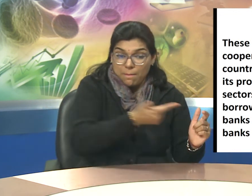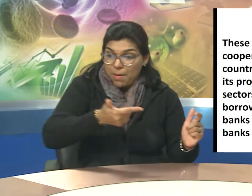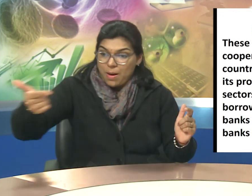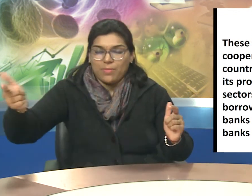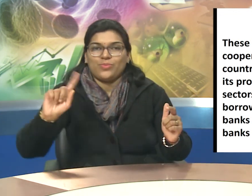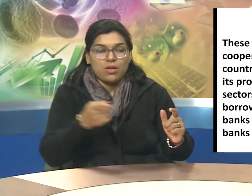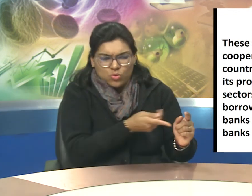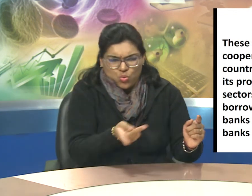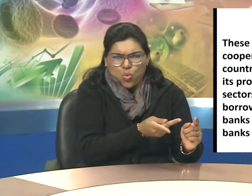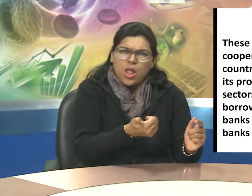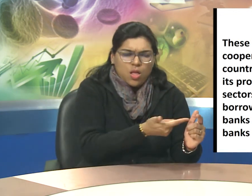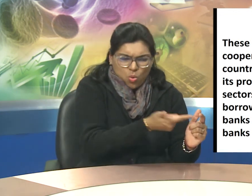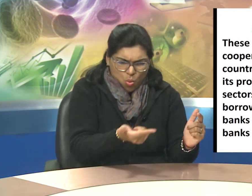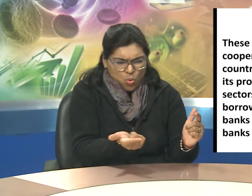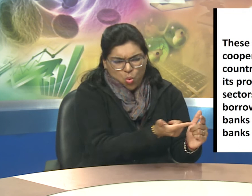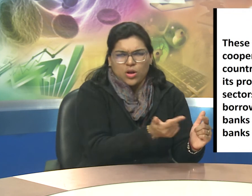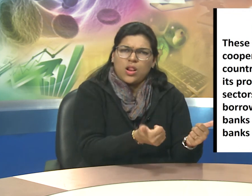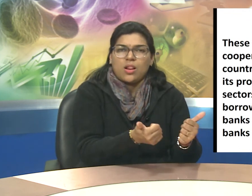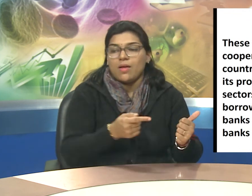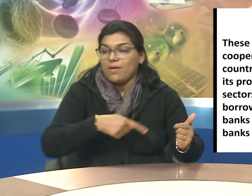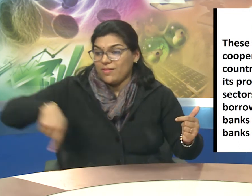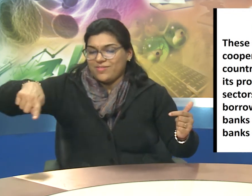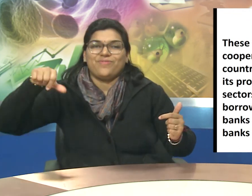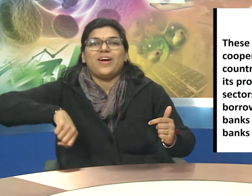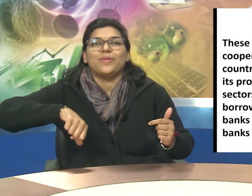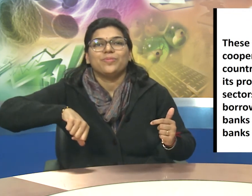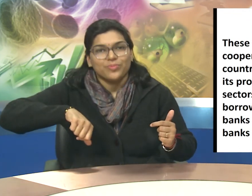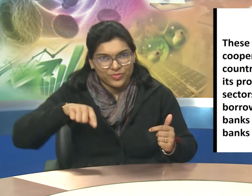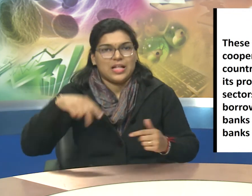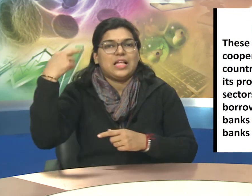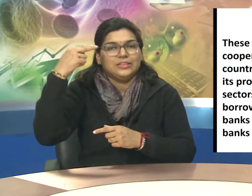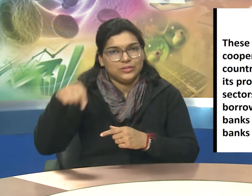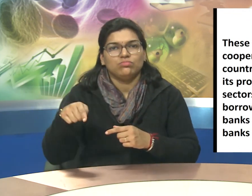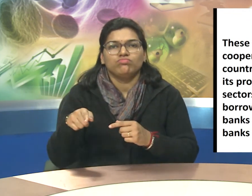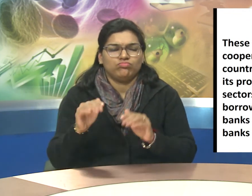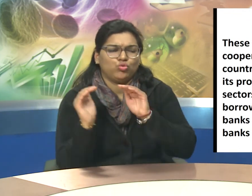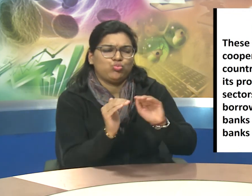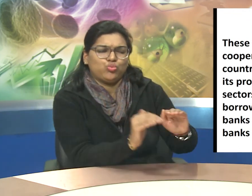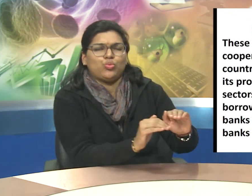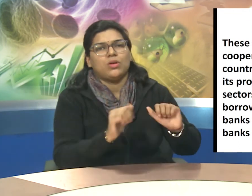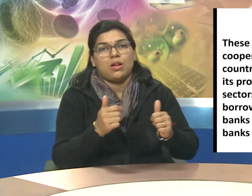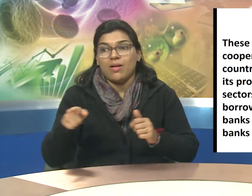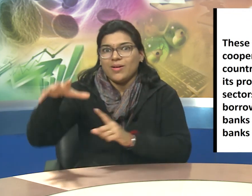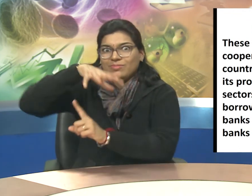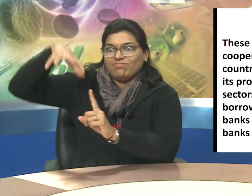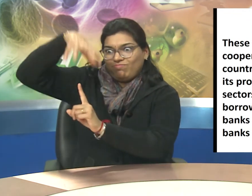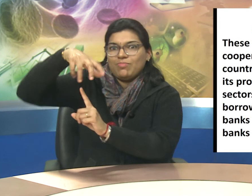So we can say that they form a chain and they form a link with each other. By supporting each